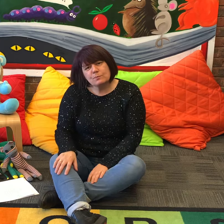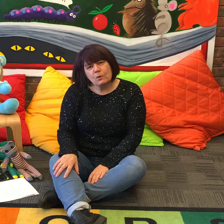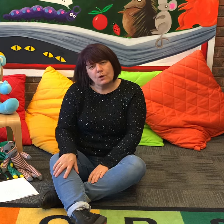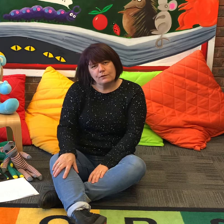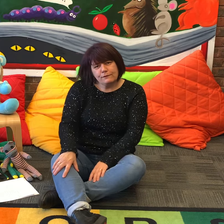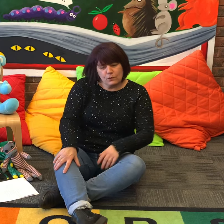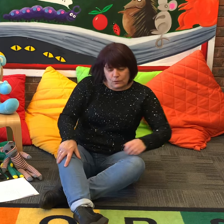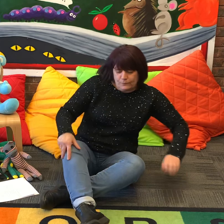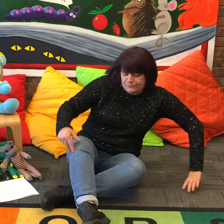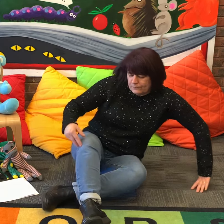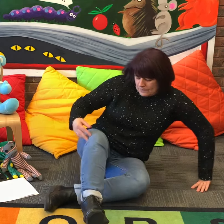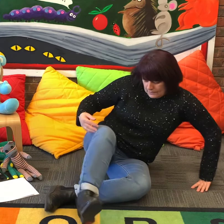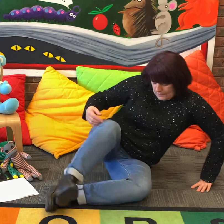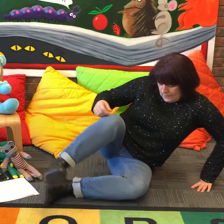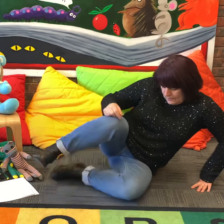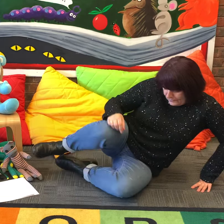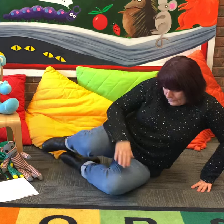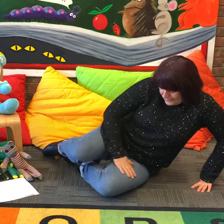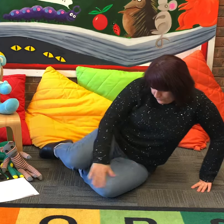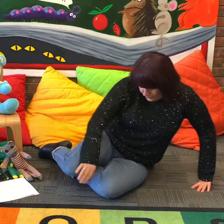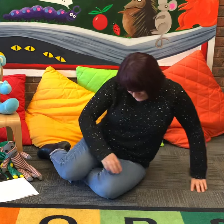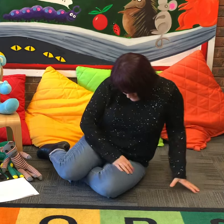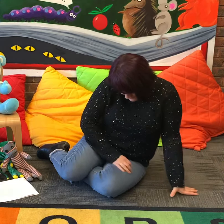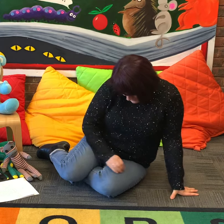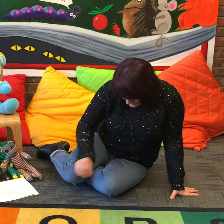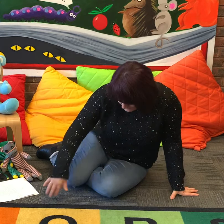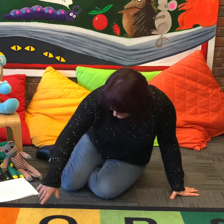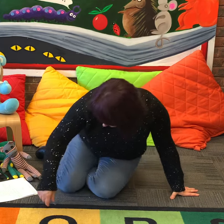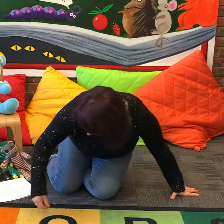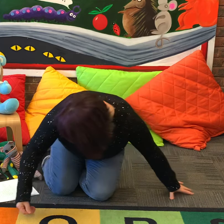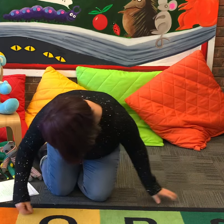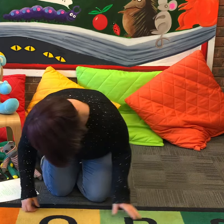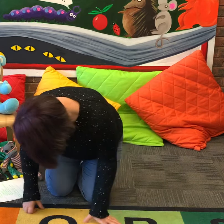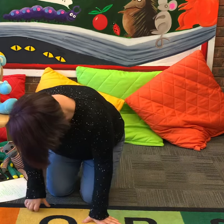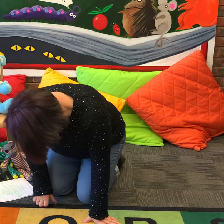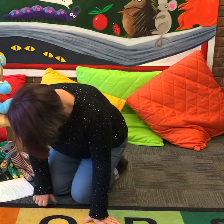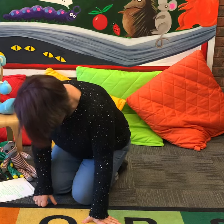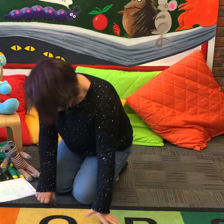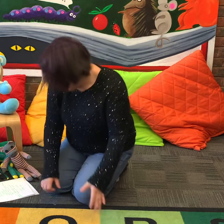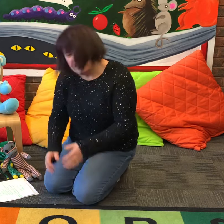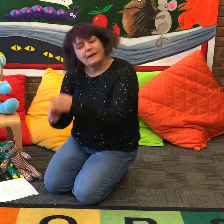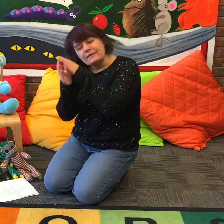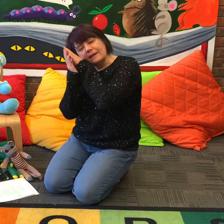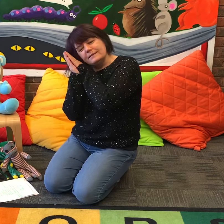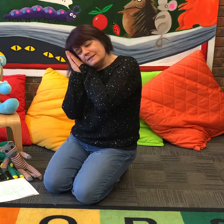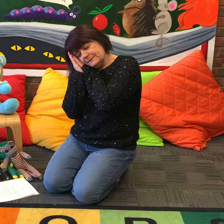small on the floor? I can't get all the way down there, so I think I will just curl up like this.